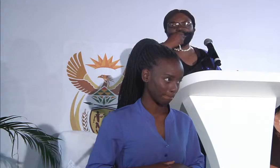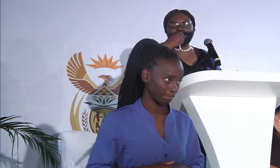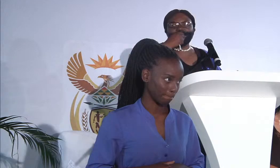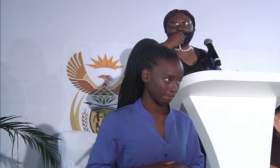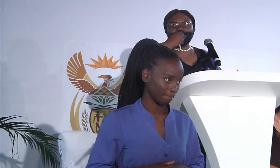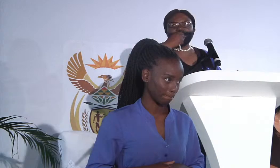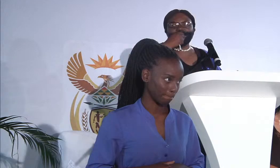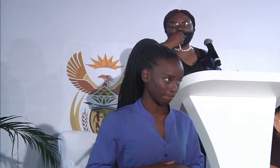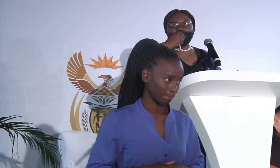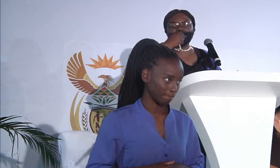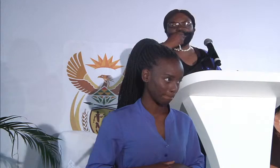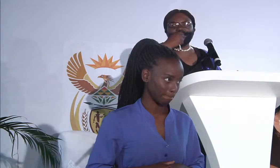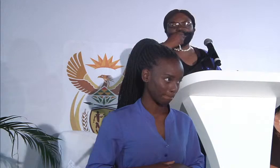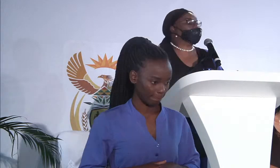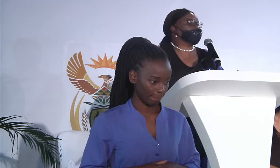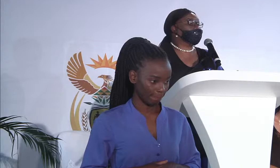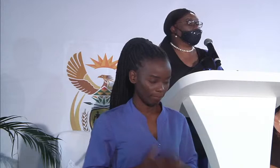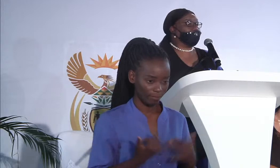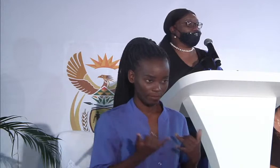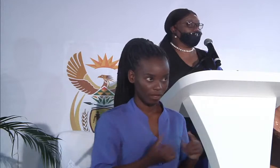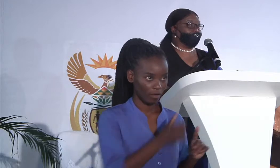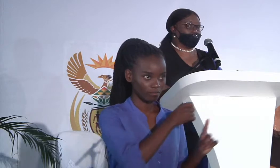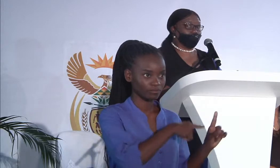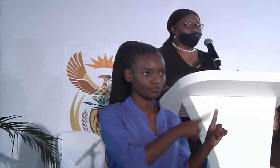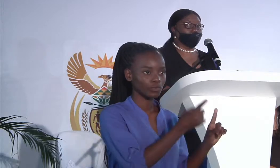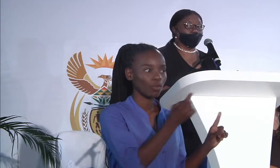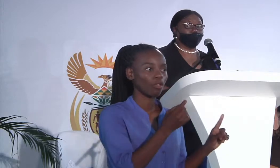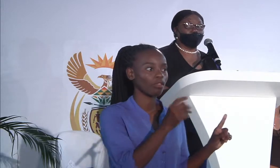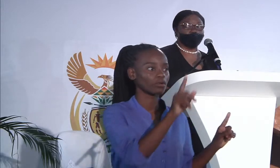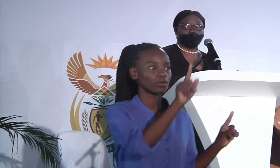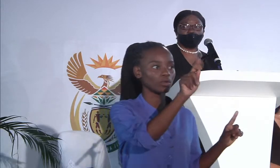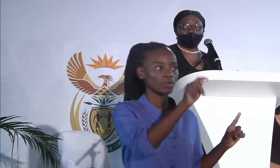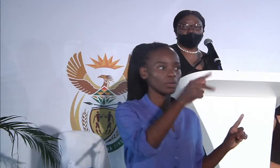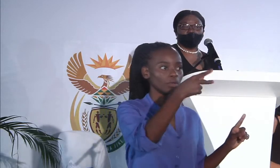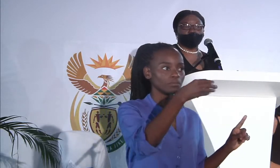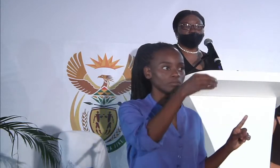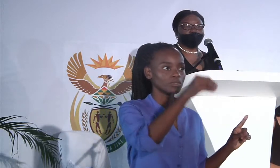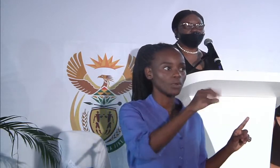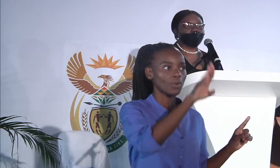like to call Umthobisi Nonhlakanipho.